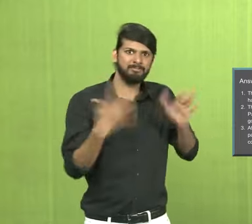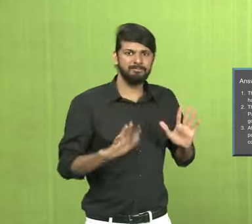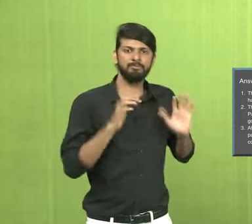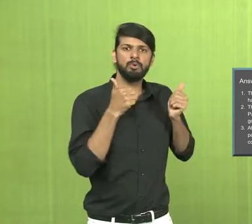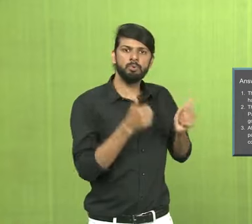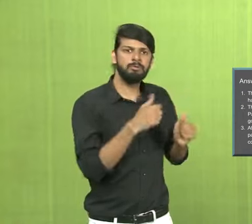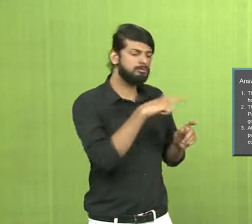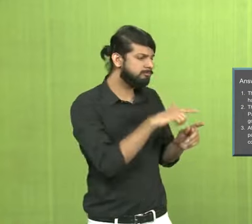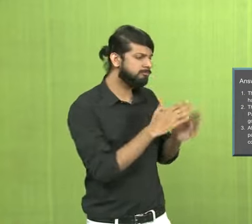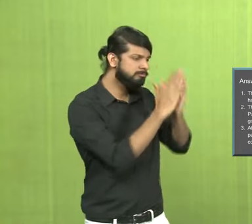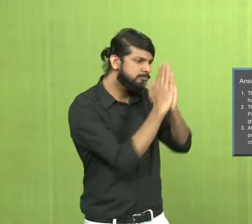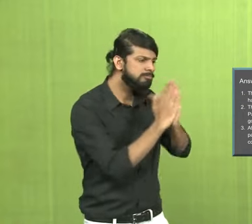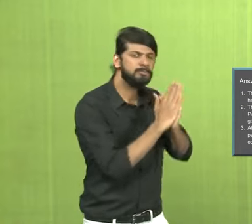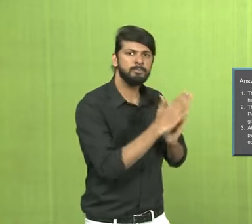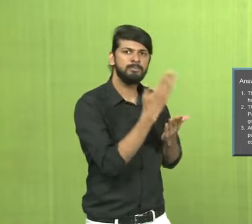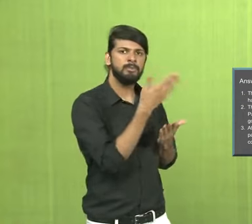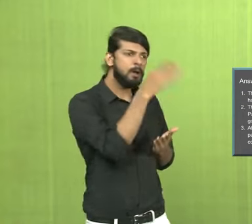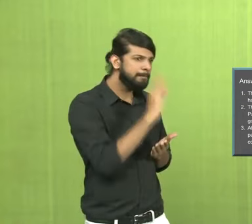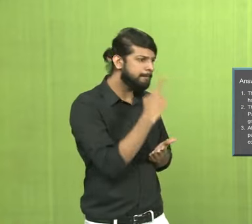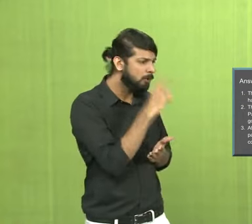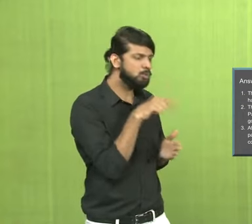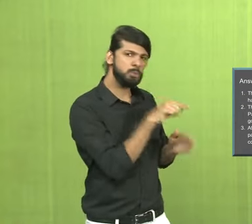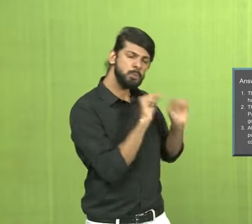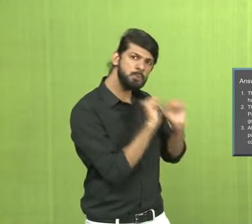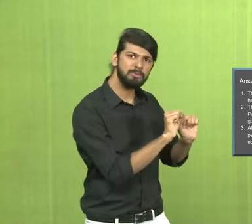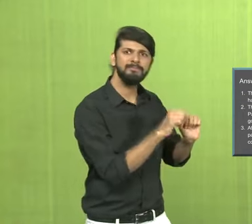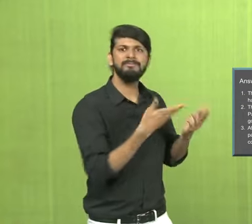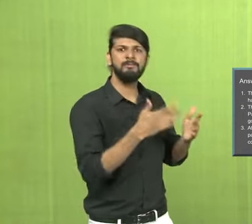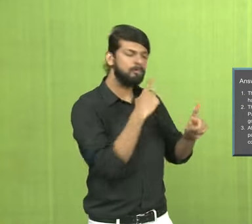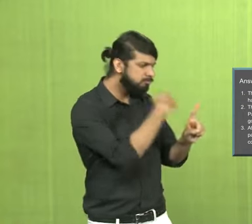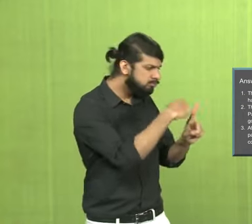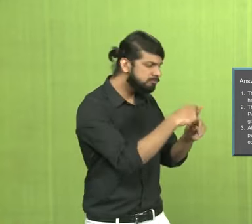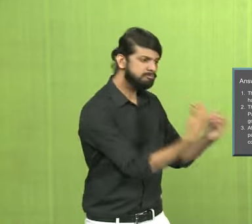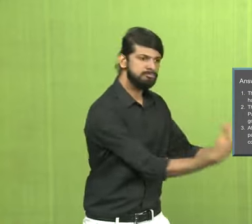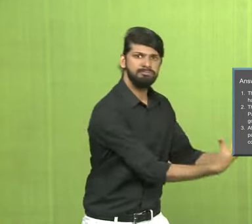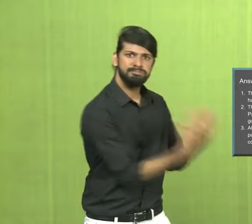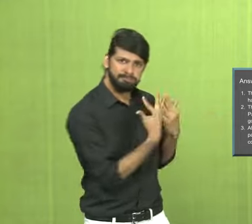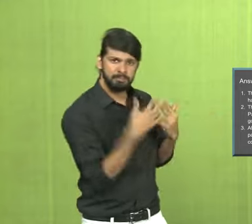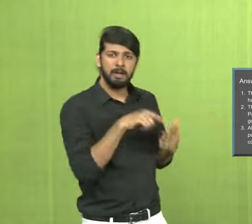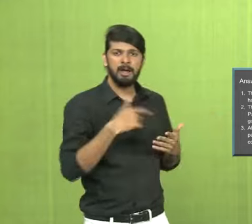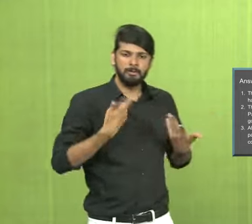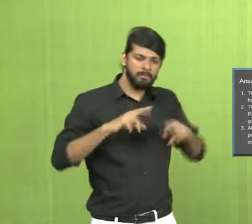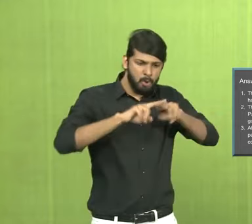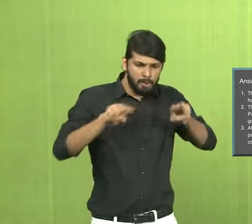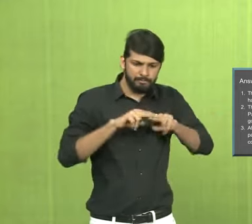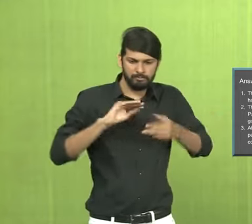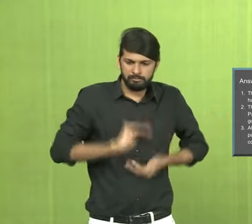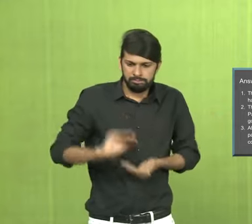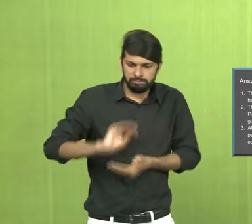which is actually a tribal goddess of fertility according to the Varli people, and that is why it is dedicated